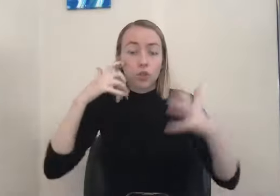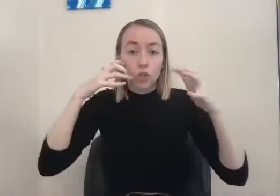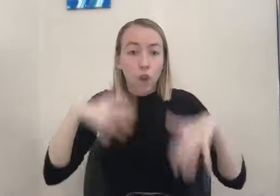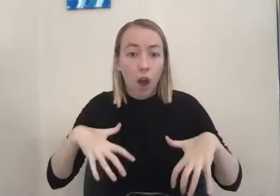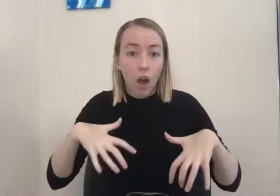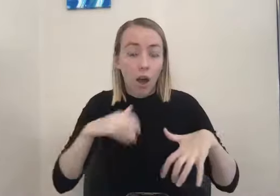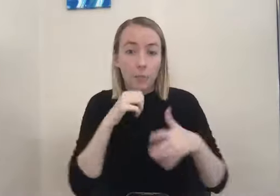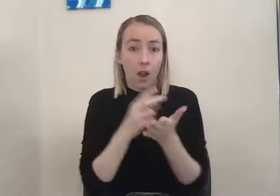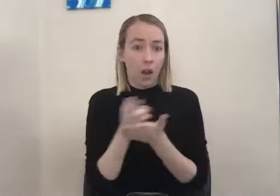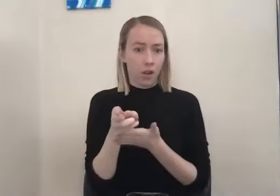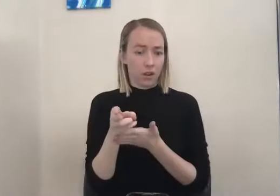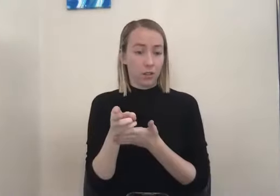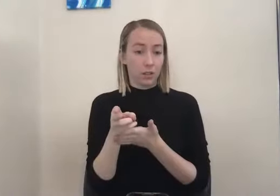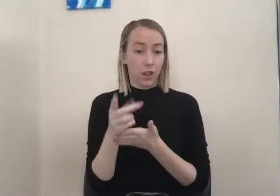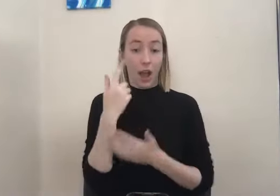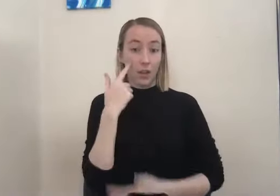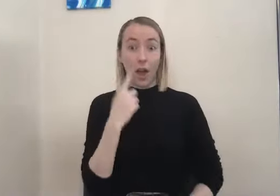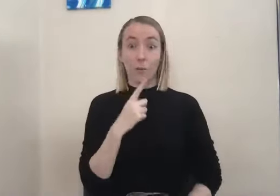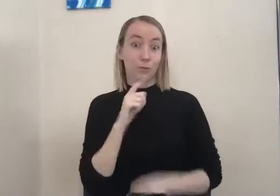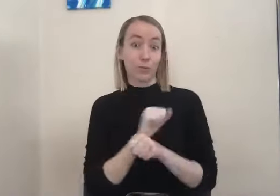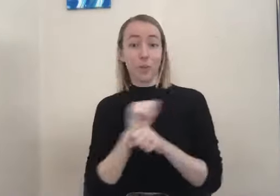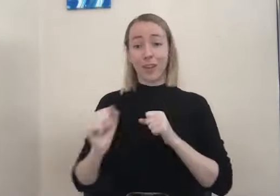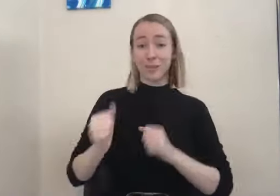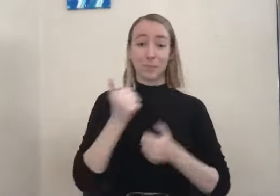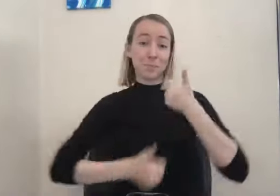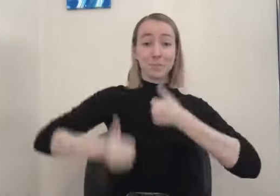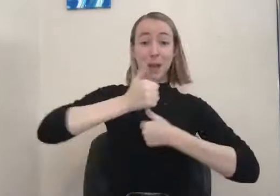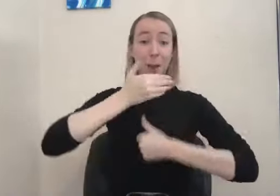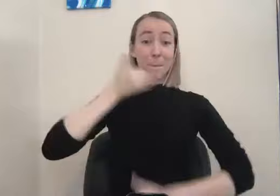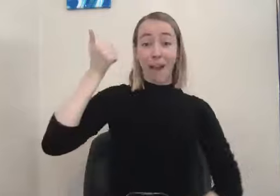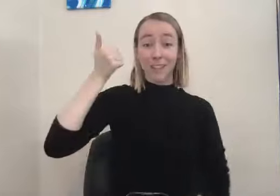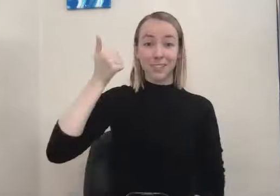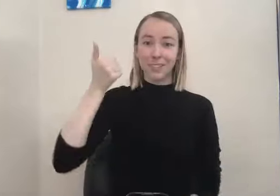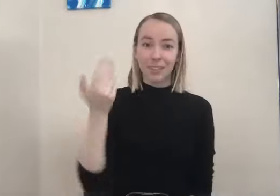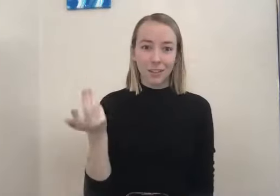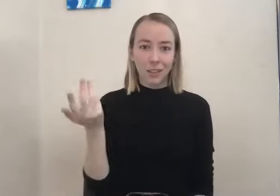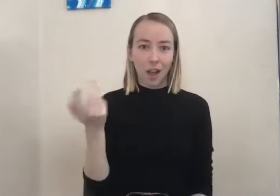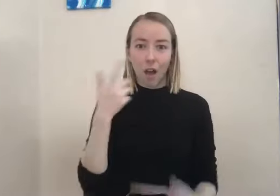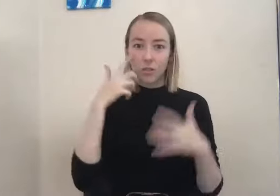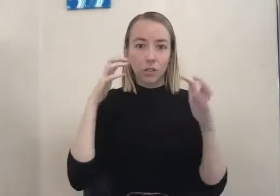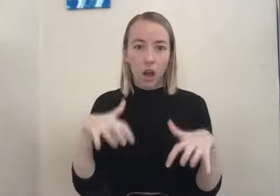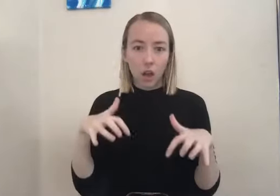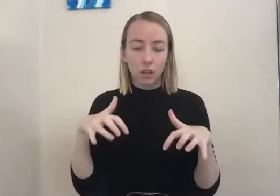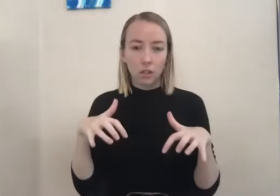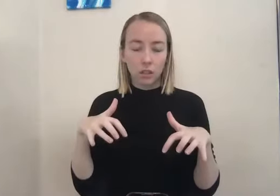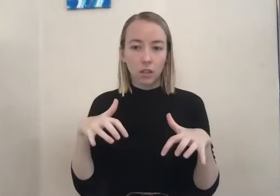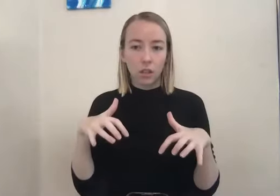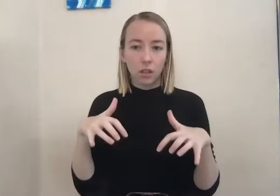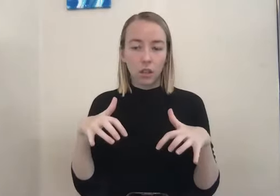to the selfishness, the dishonest, the self-seeking and the frightened. And my sponsor at that time said to me, count up how